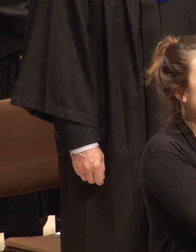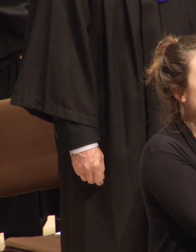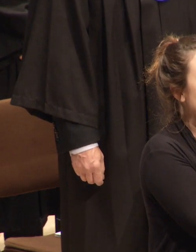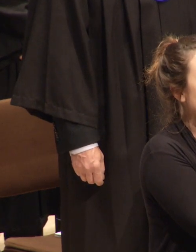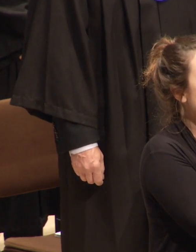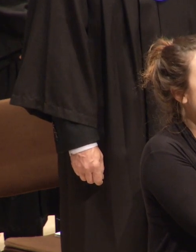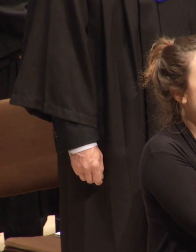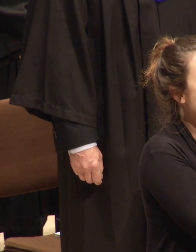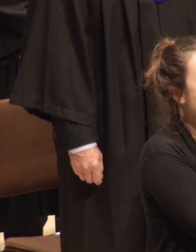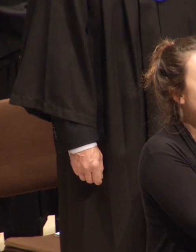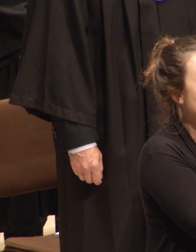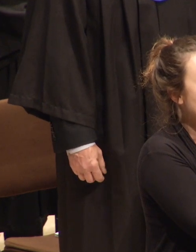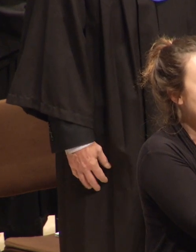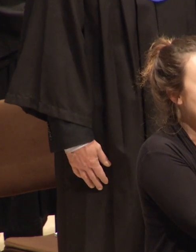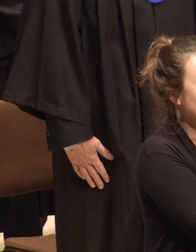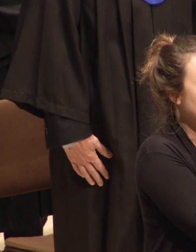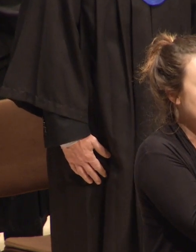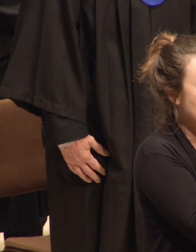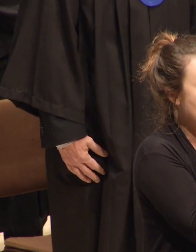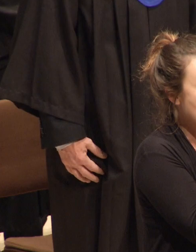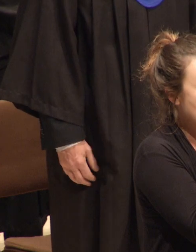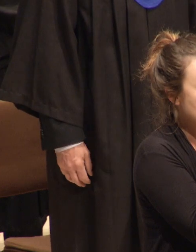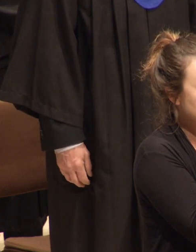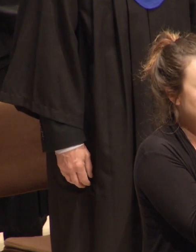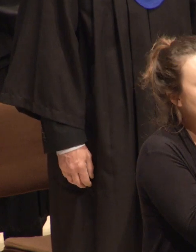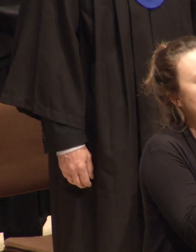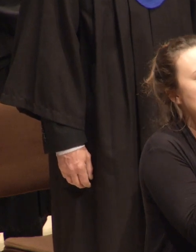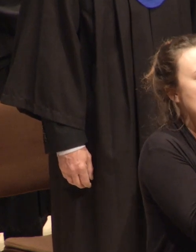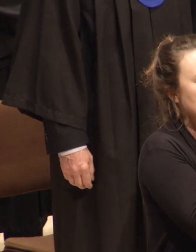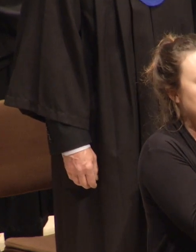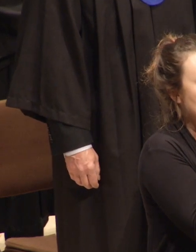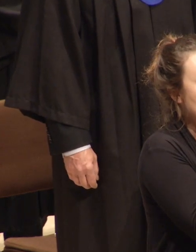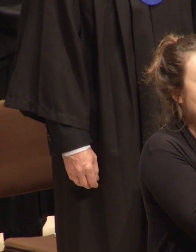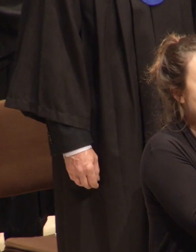Canada, we stand on guard